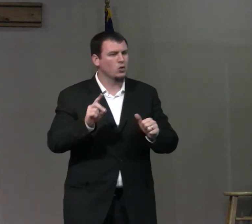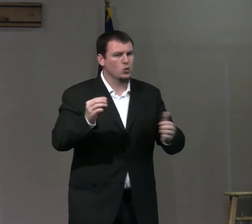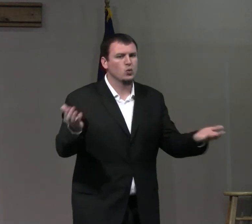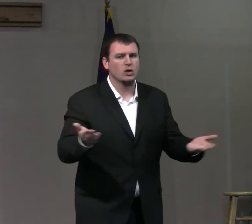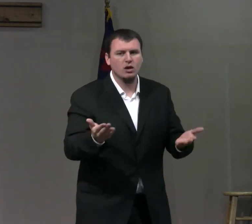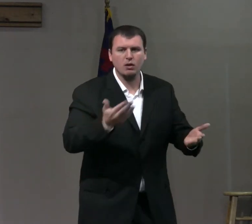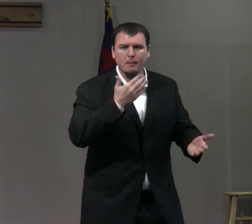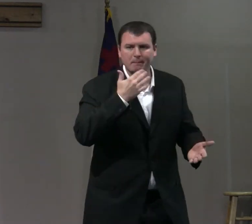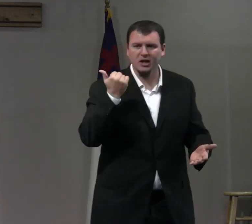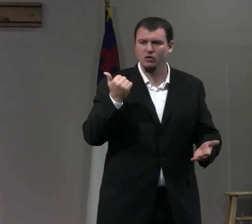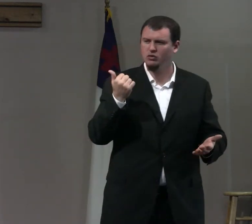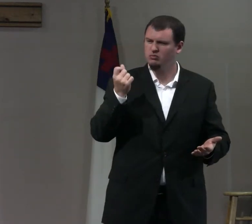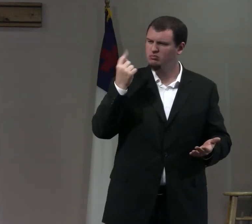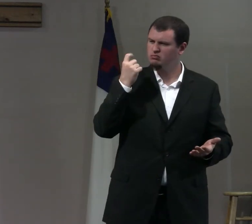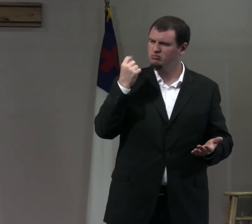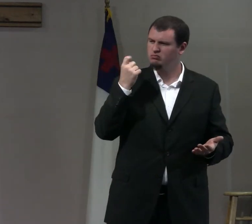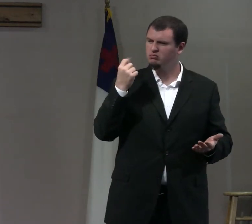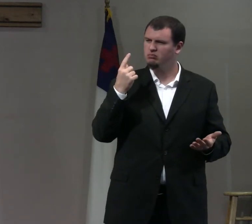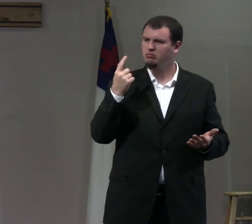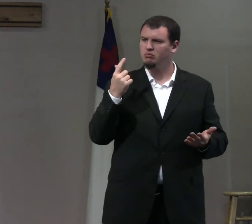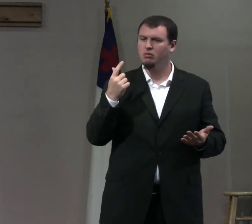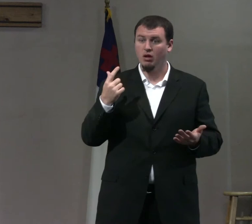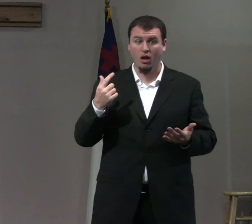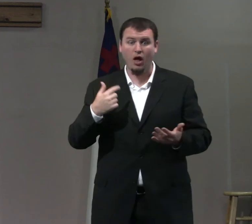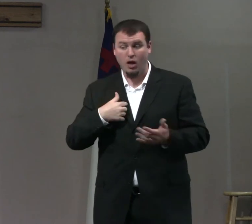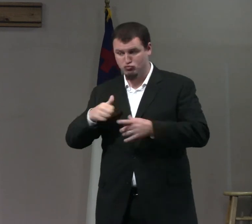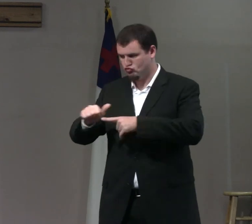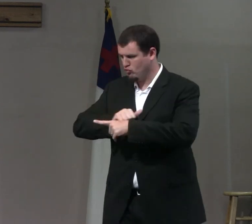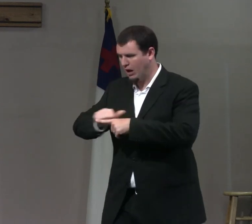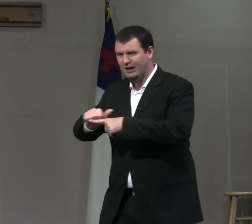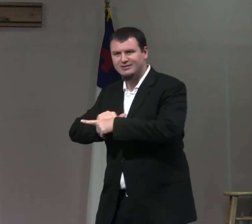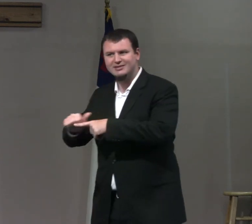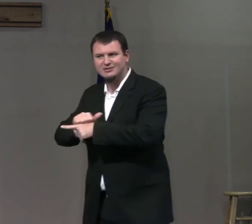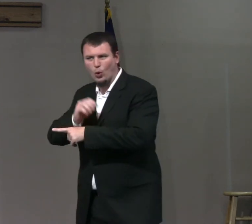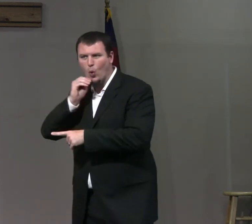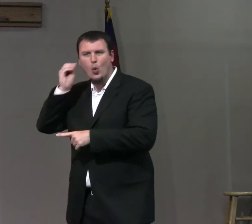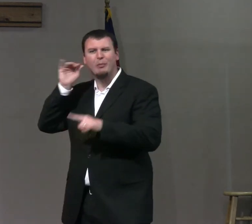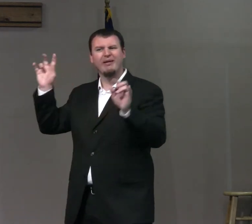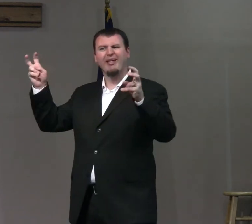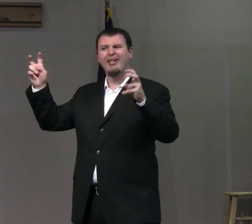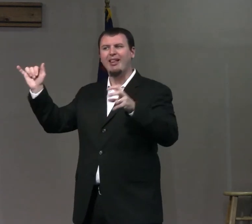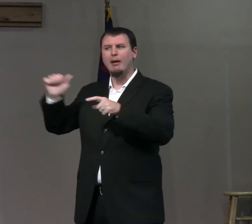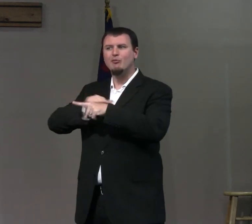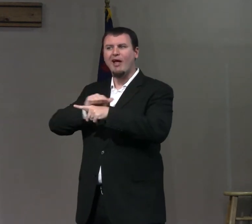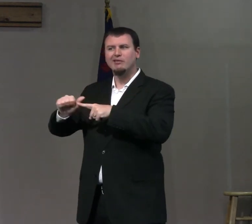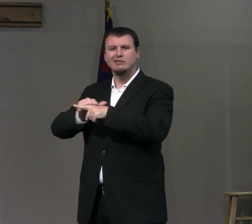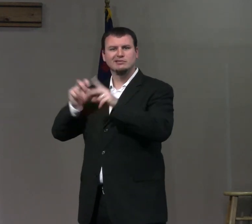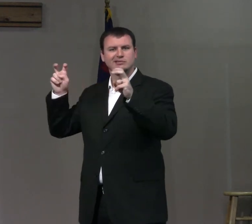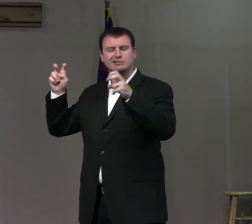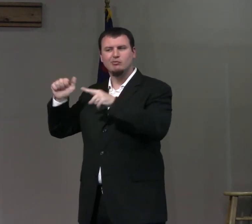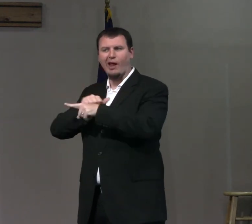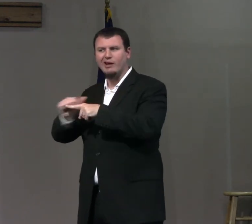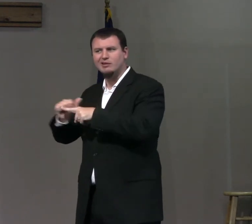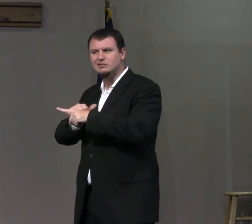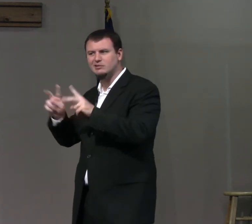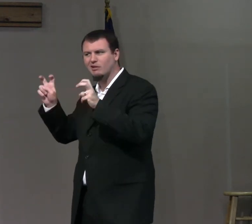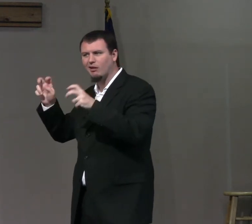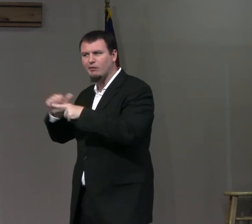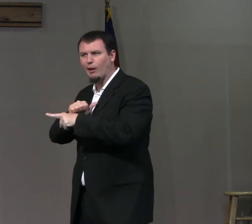And you're able to build your home, and you can be a better leader in church. You can stay in home as probably practice.